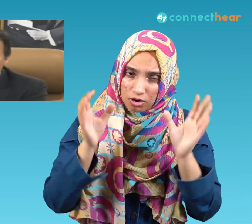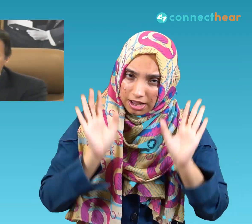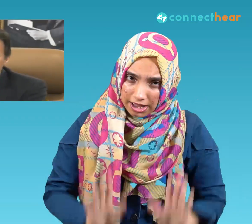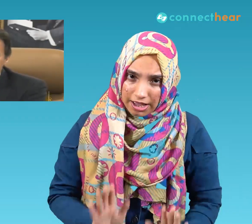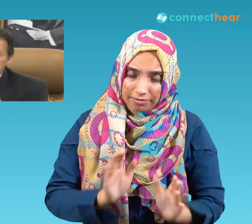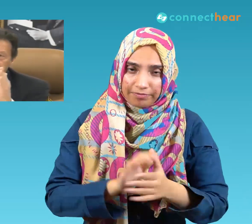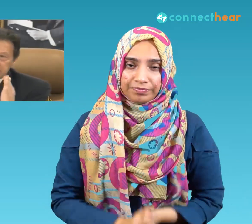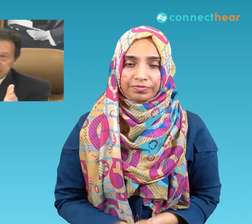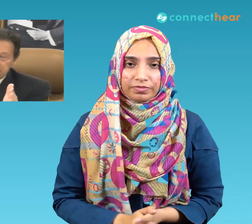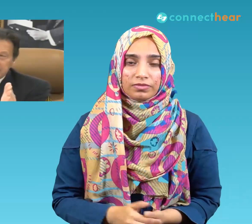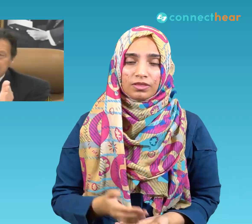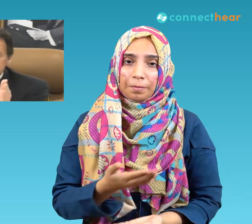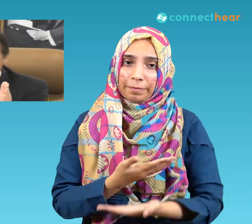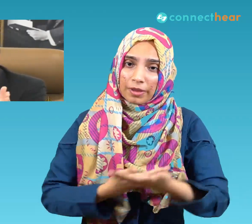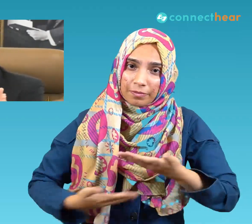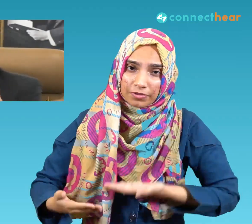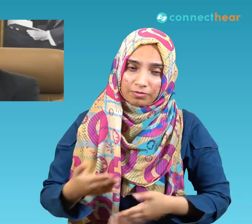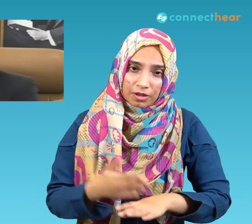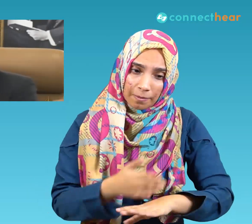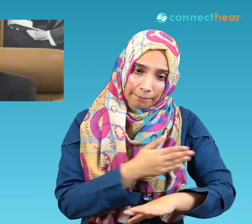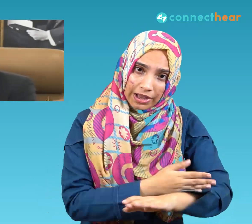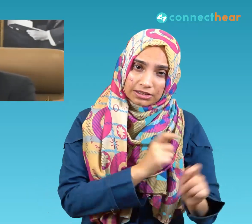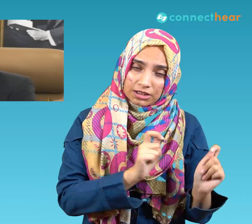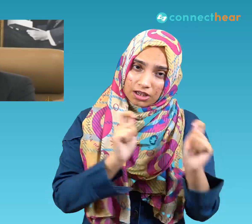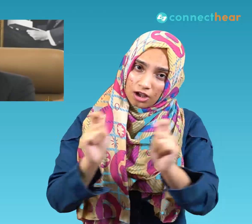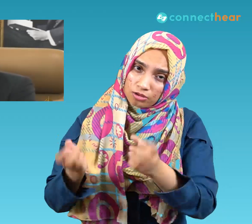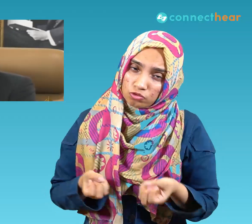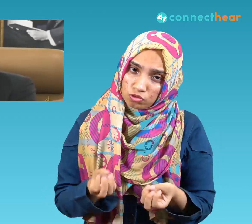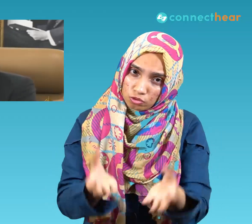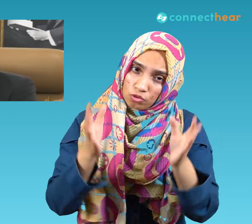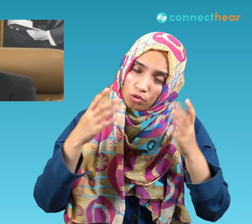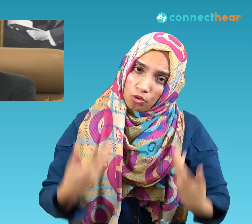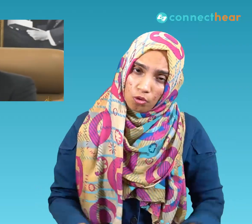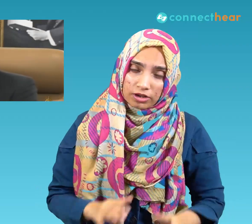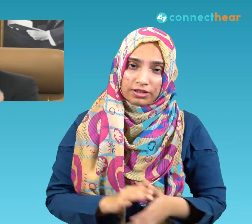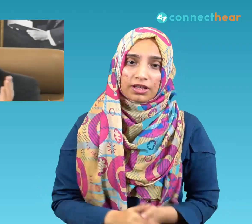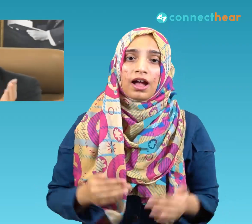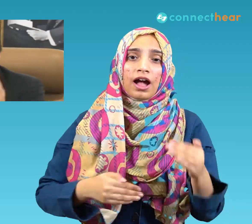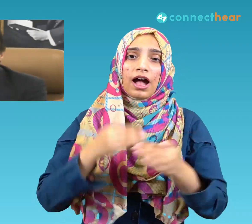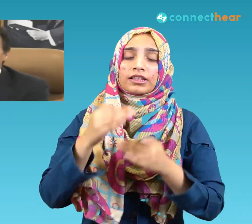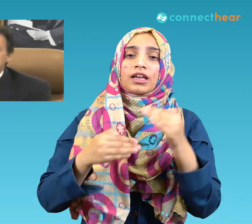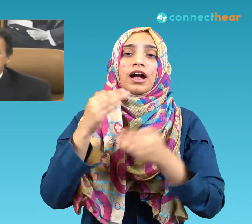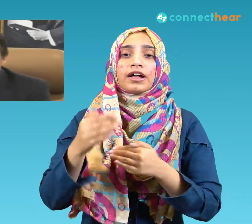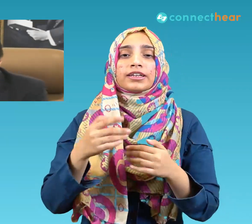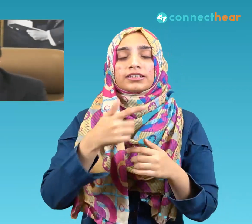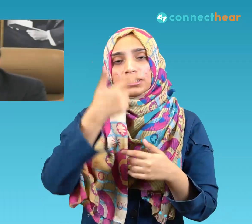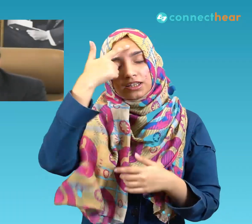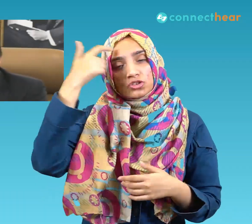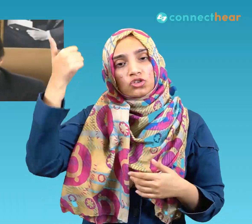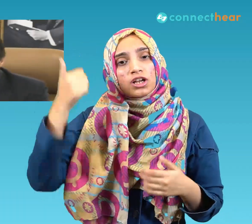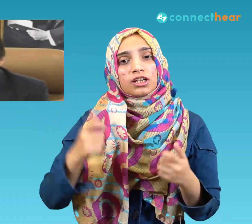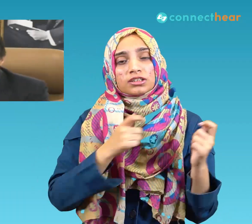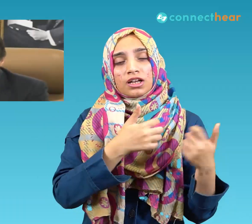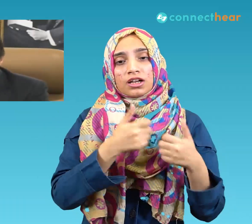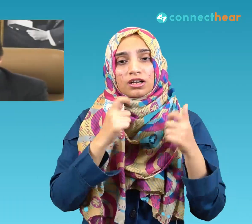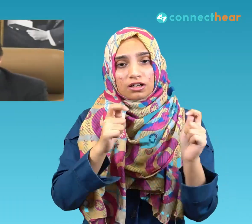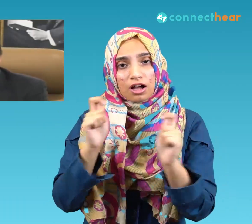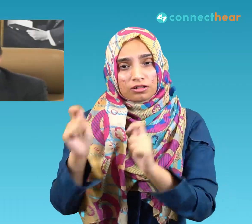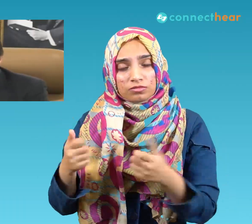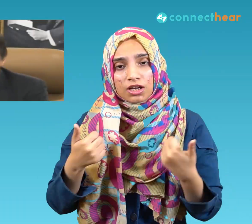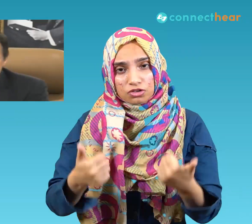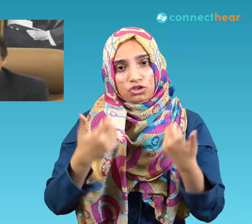we took first stabilized and now are heading in the right direction. Of course, I say this because we do not now